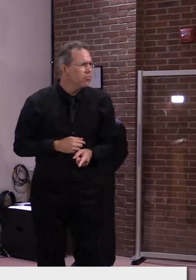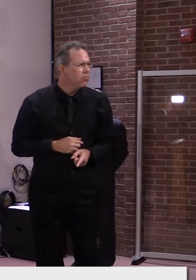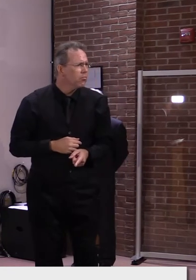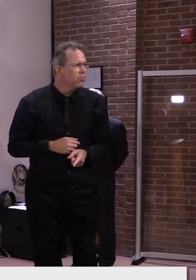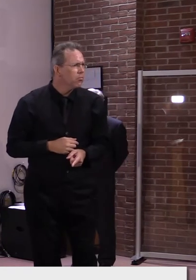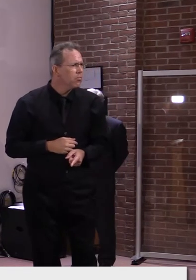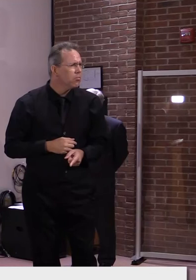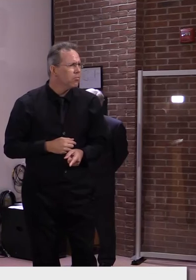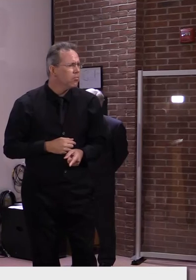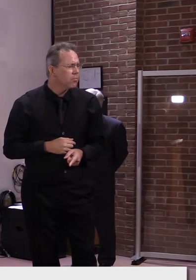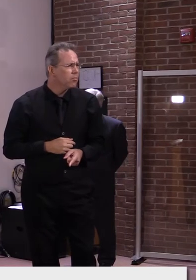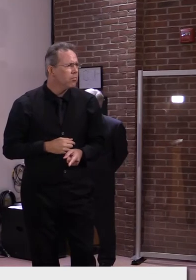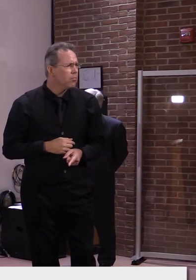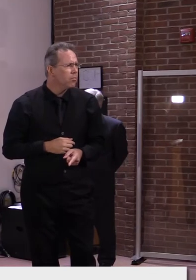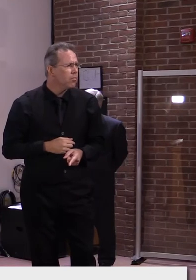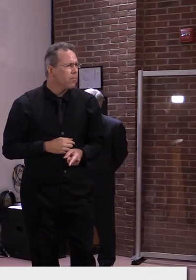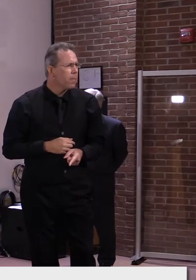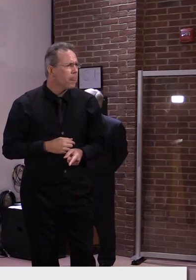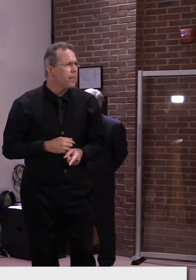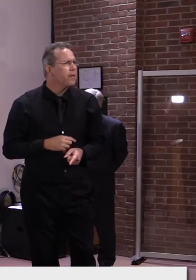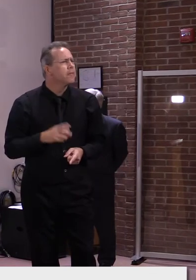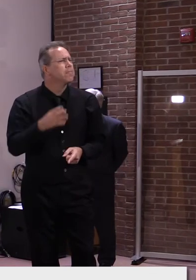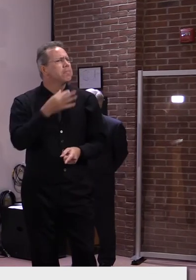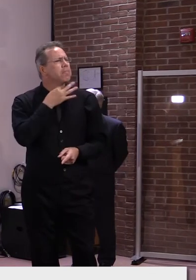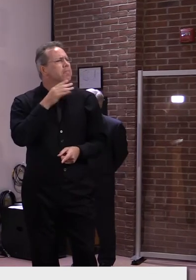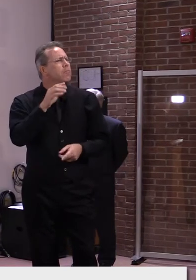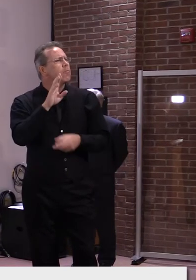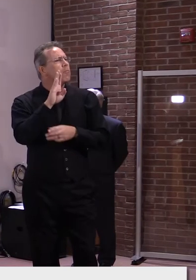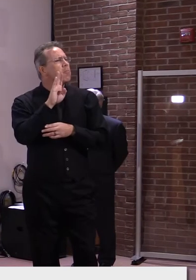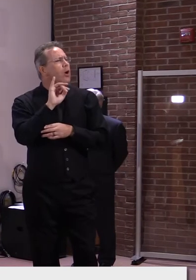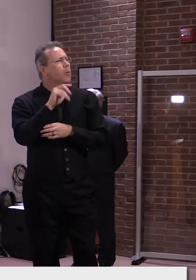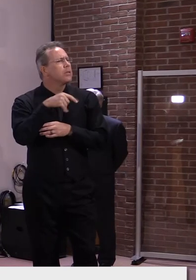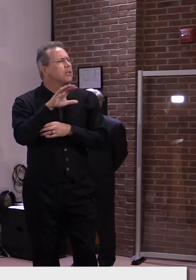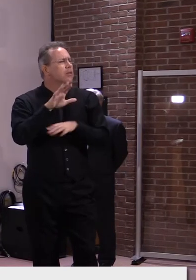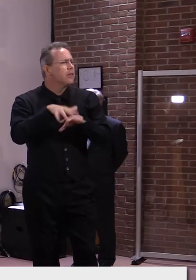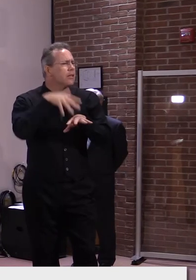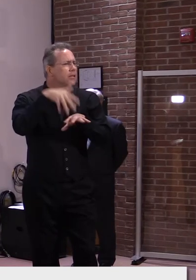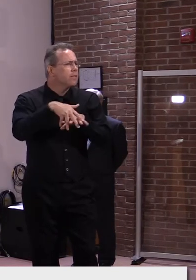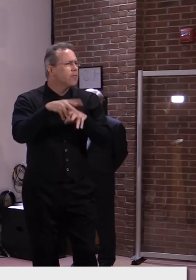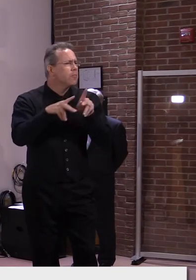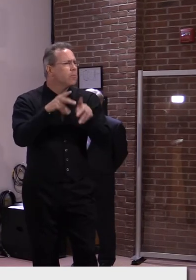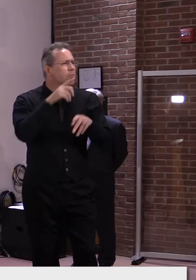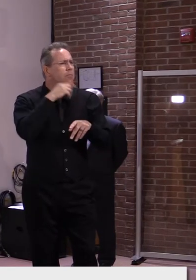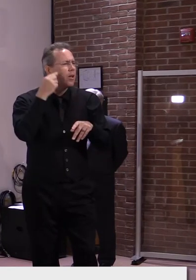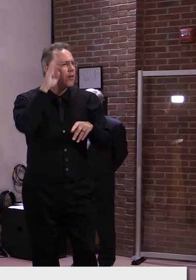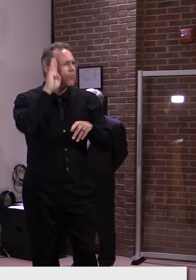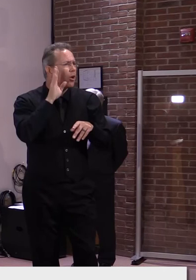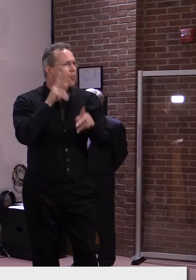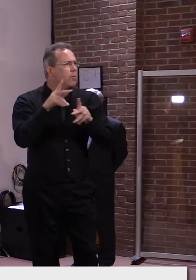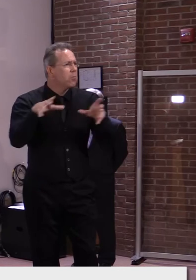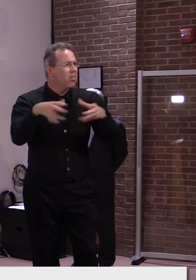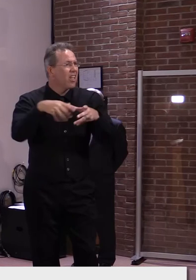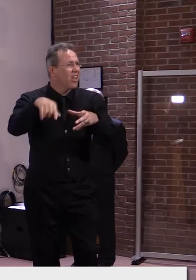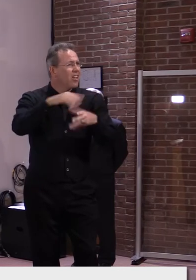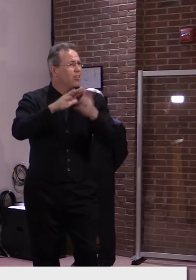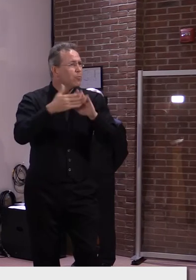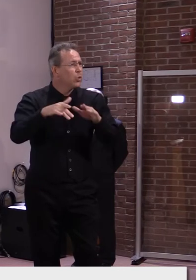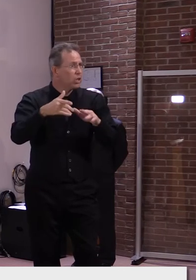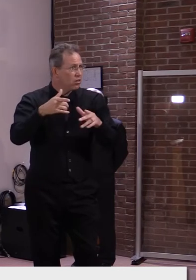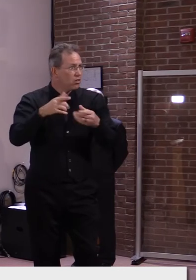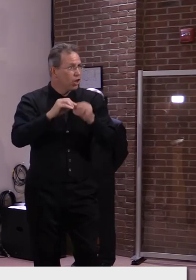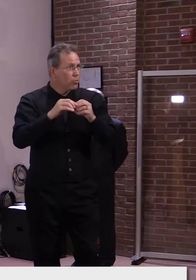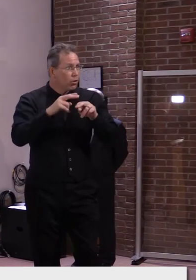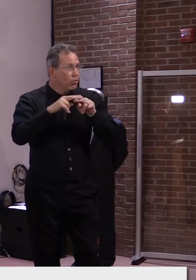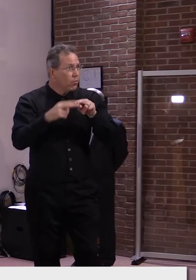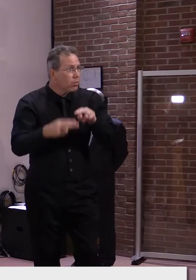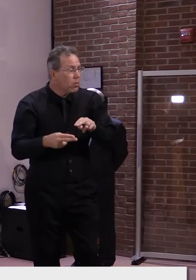started out. But I noticed that Native American Vermonters have an extremely low vaccination